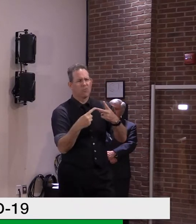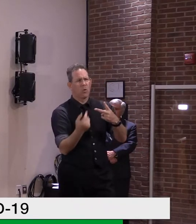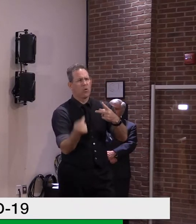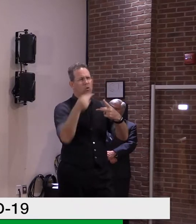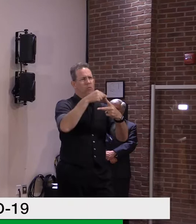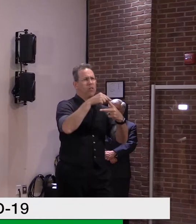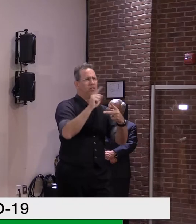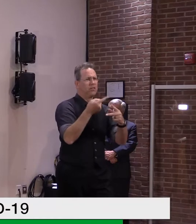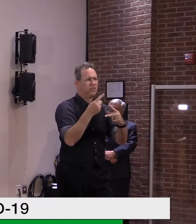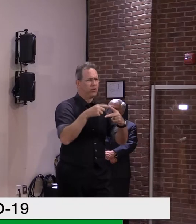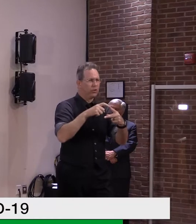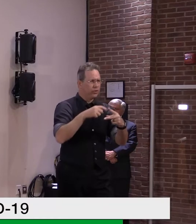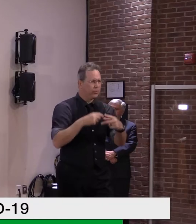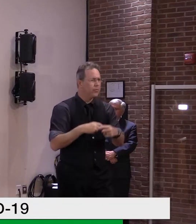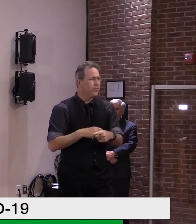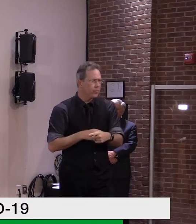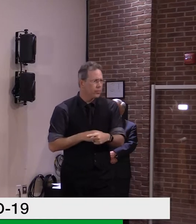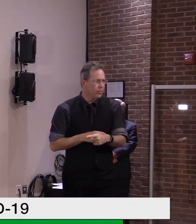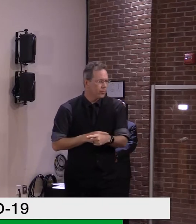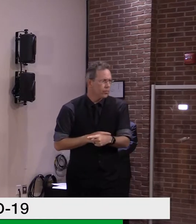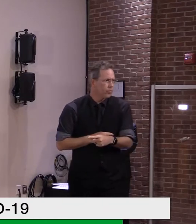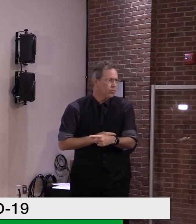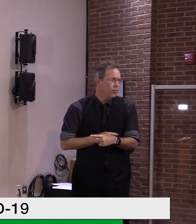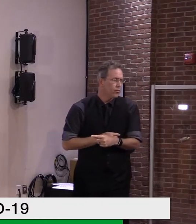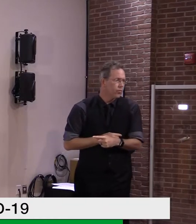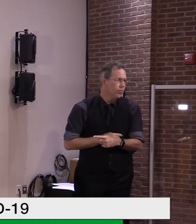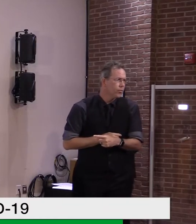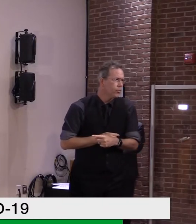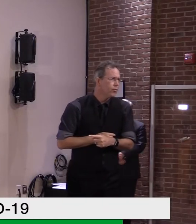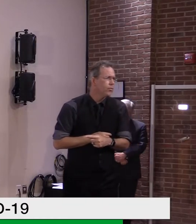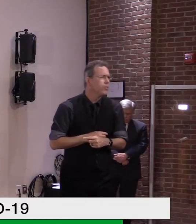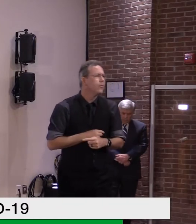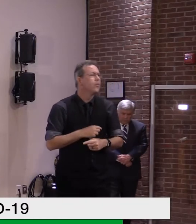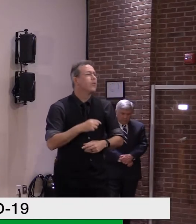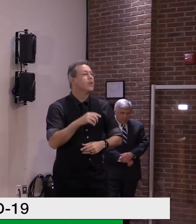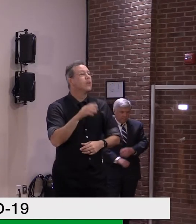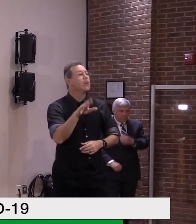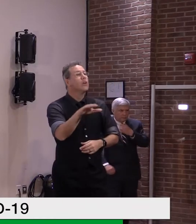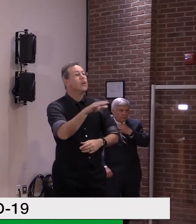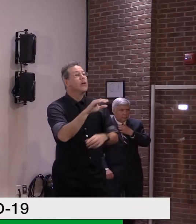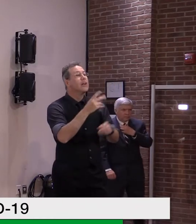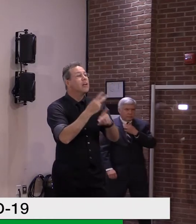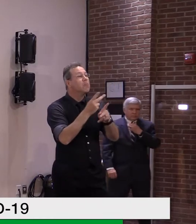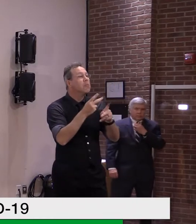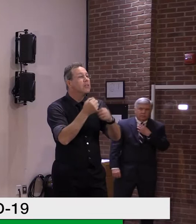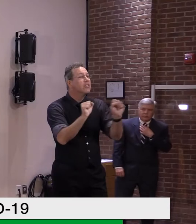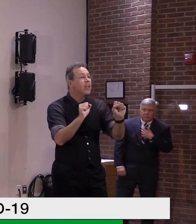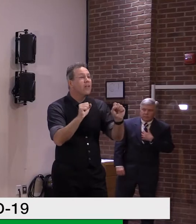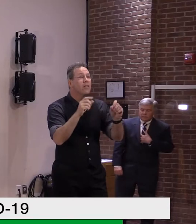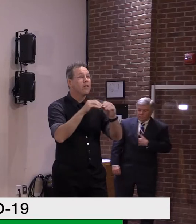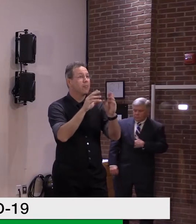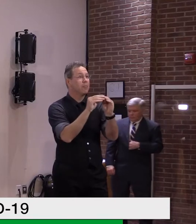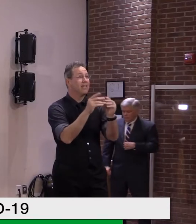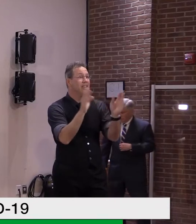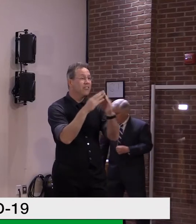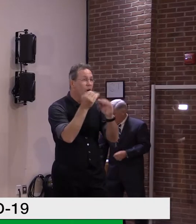is the most optimal way to get rid of the problem that you were talking about in the first place.